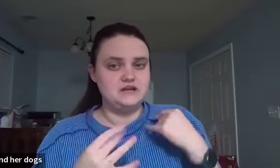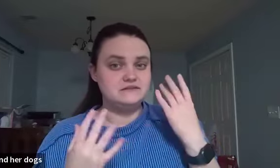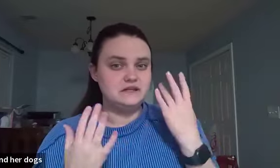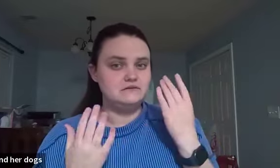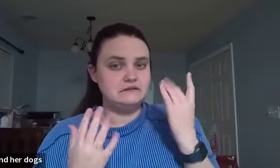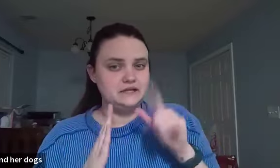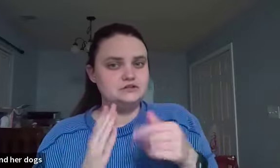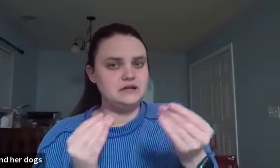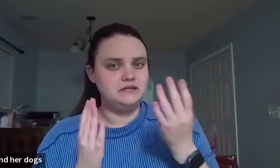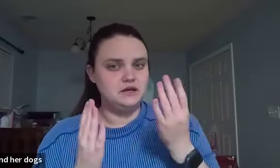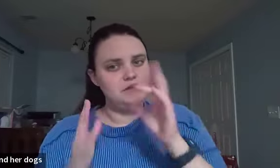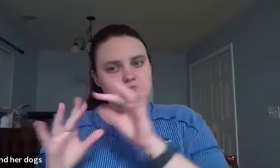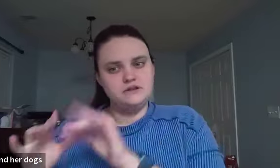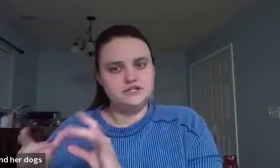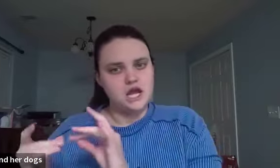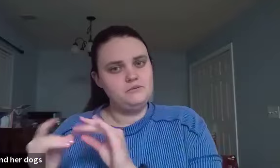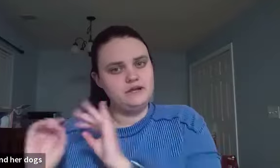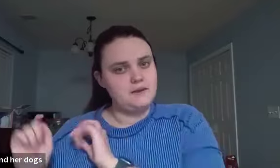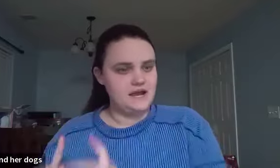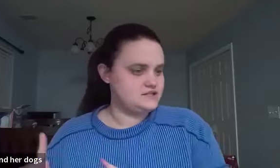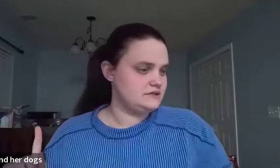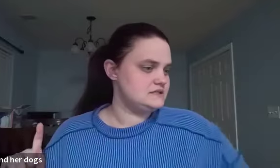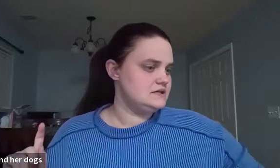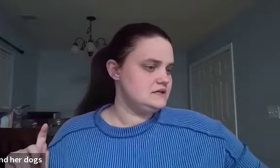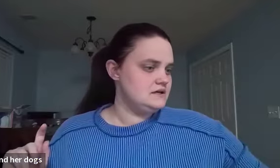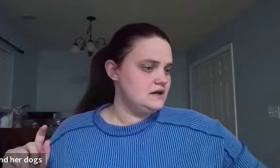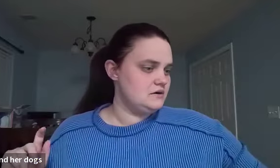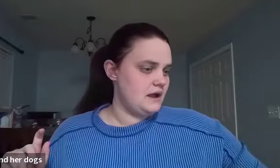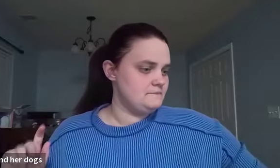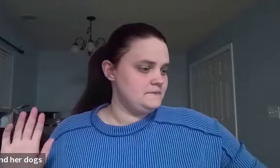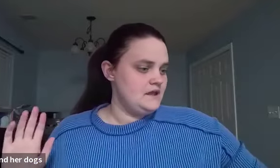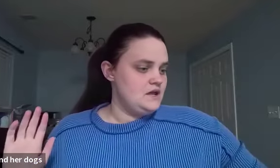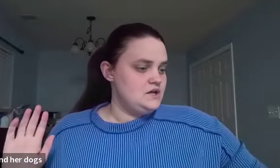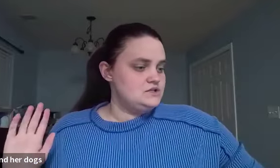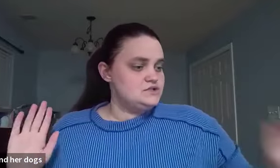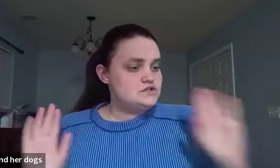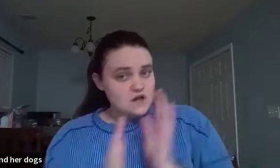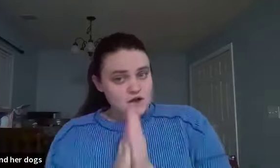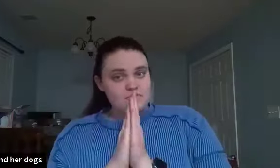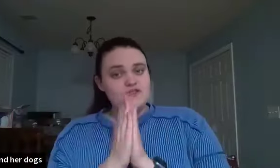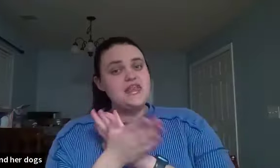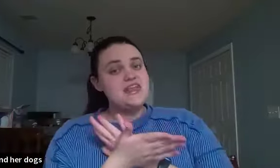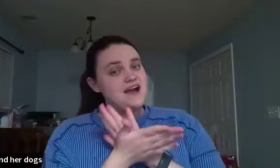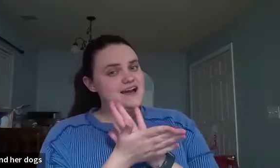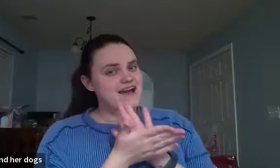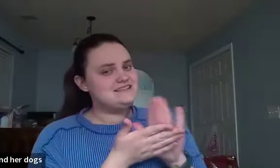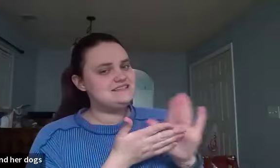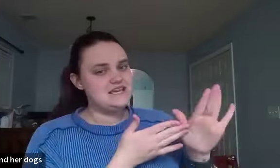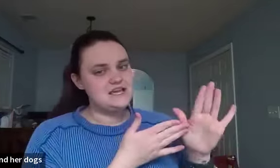guys can think of later, let me know. Like put in the chat. We can come back to it. Okay. So, the nice